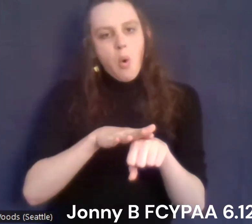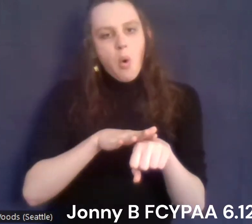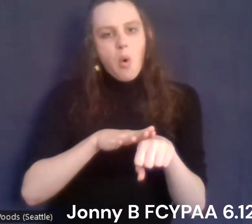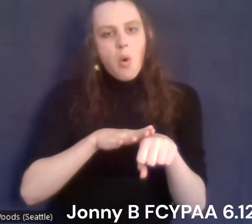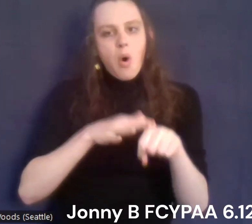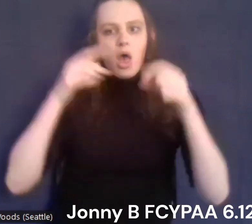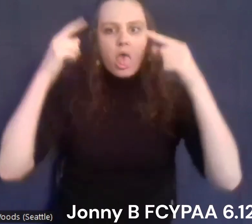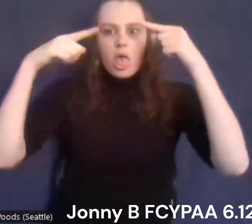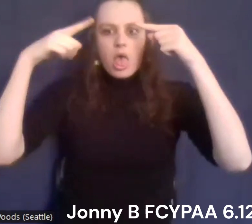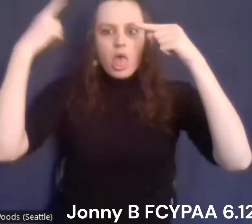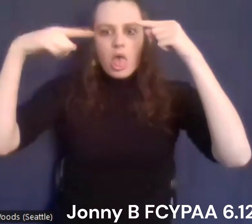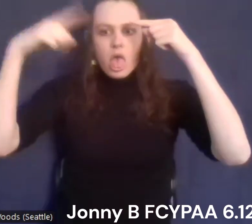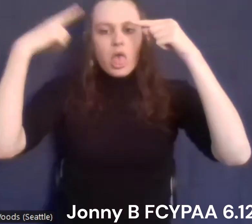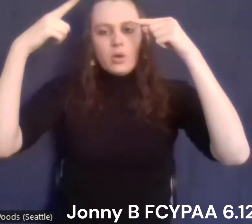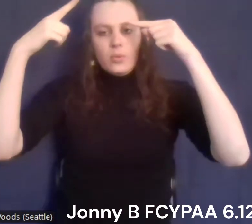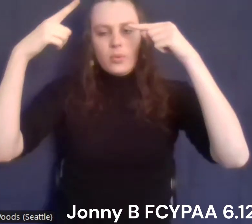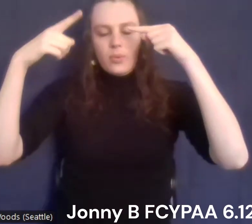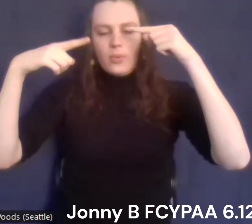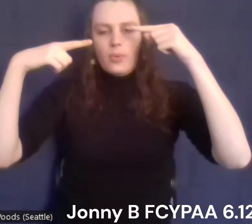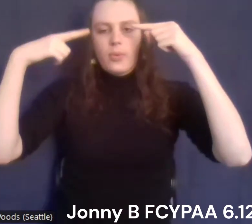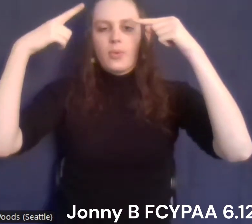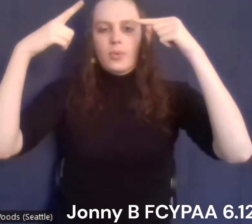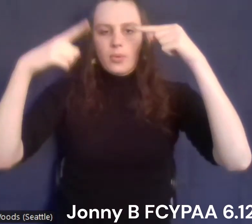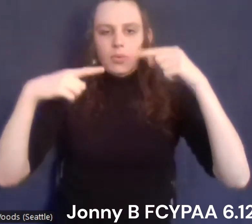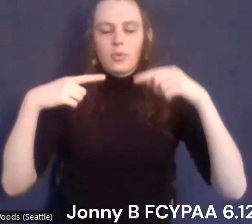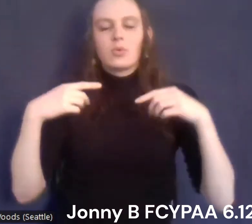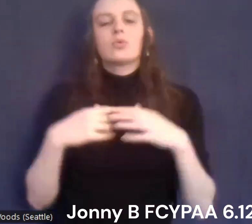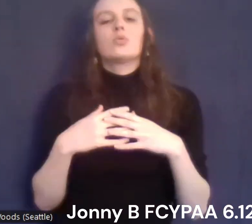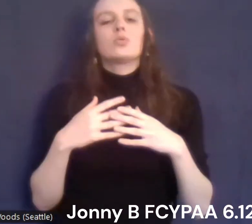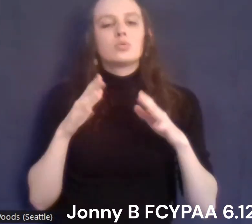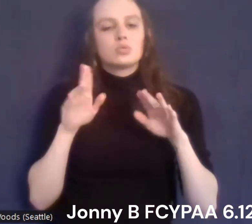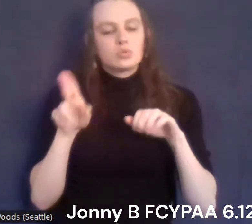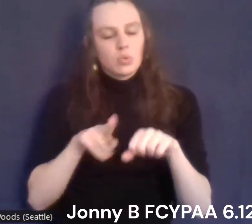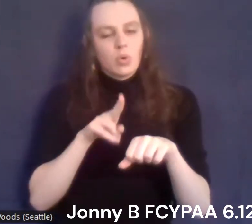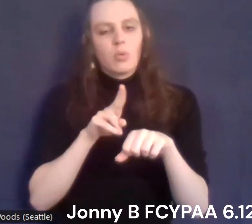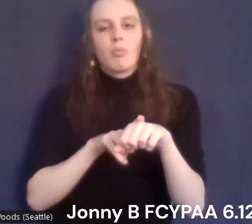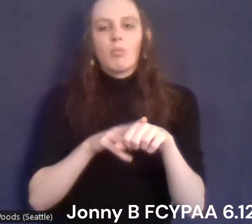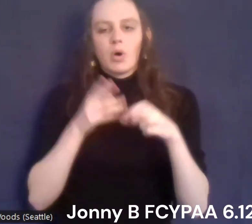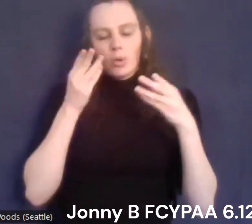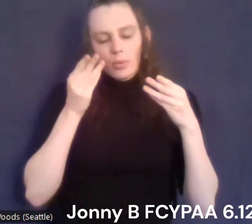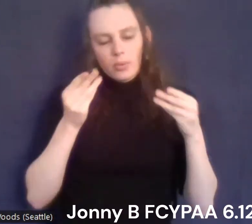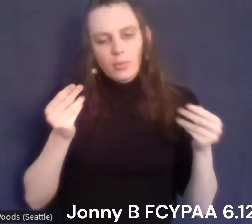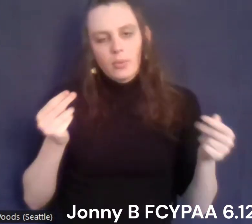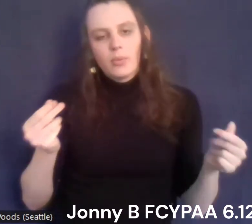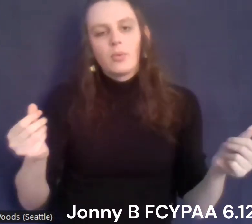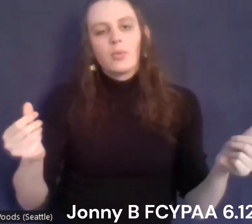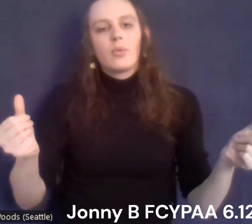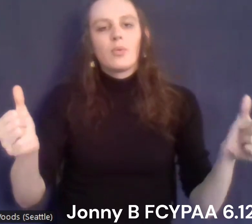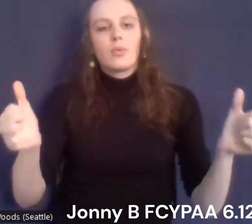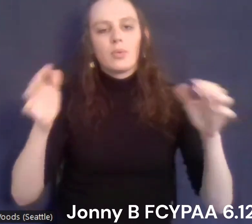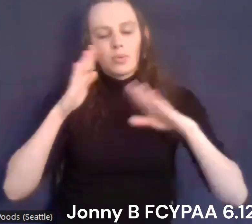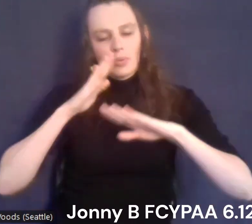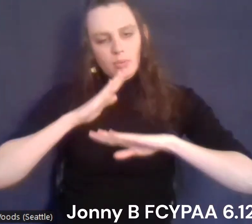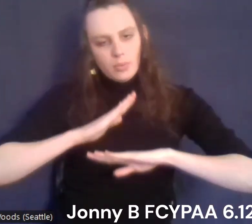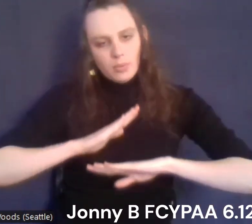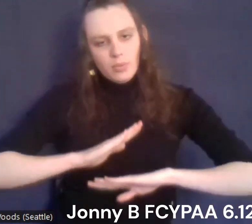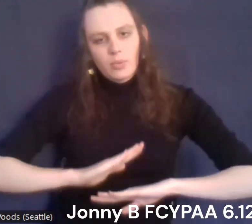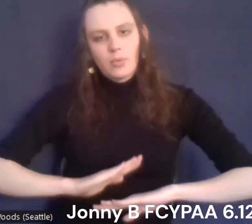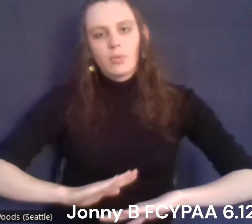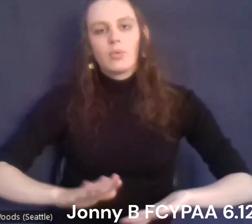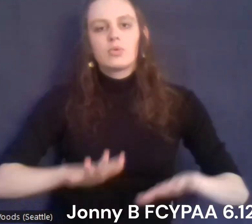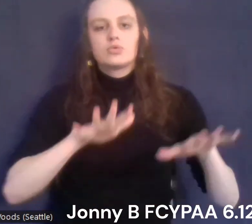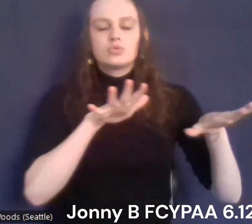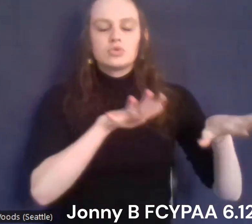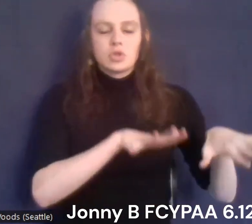much about myself and kind of like the negatives. It was more just,